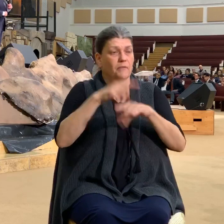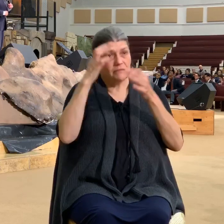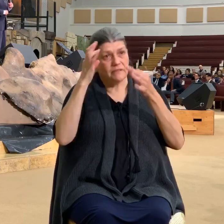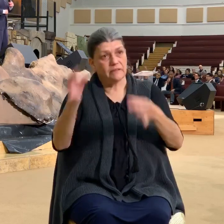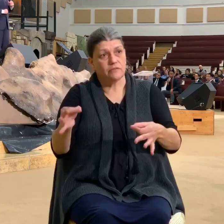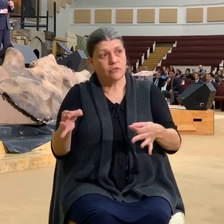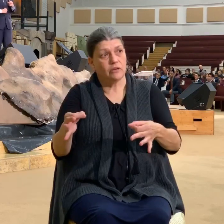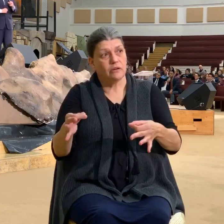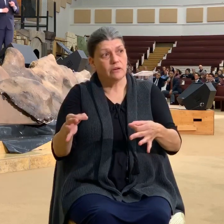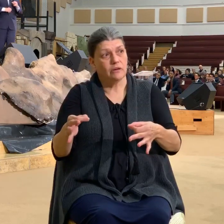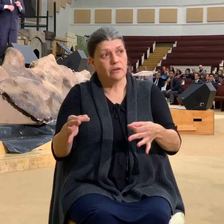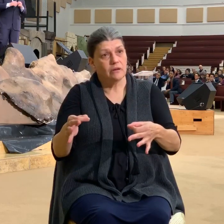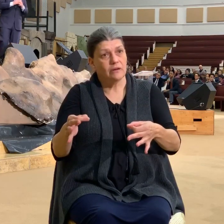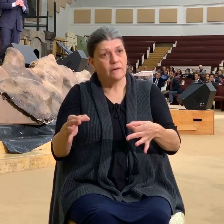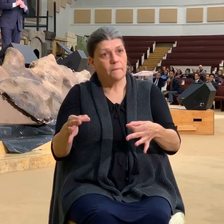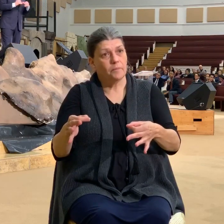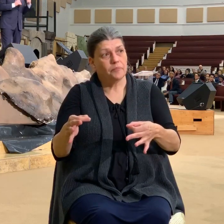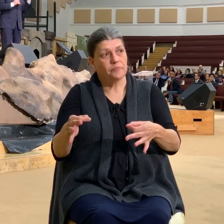and